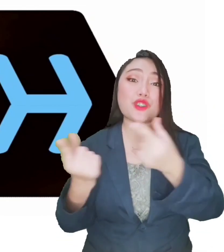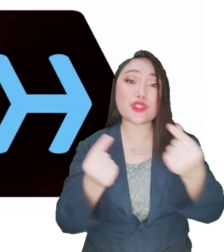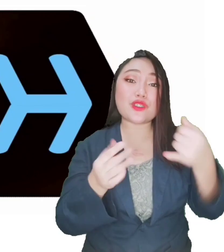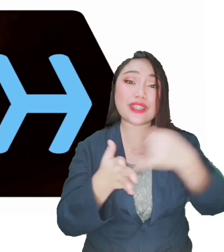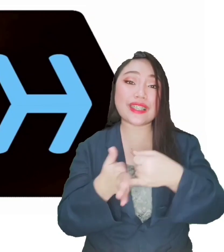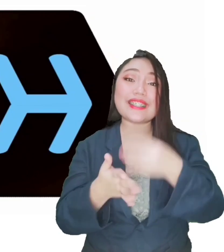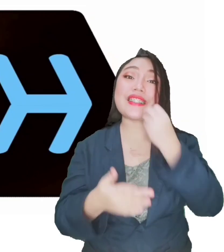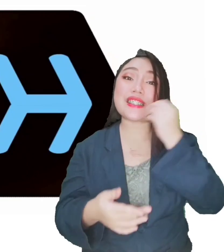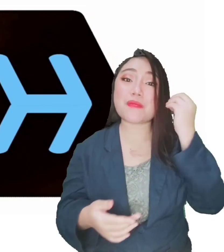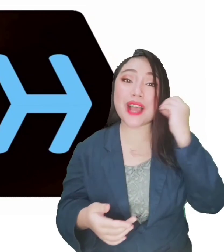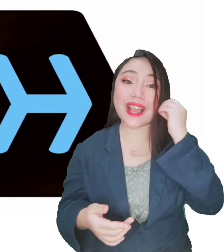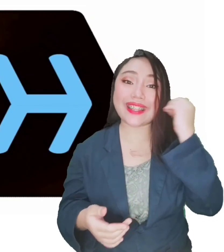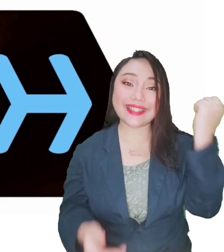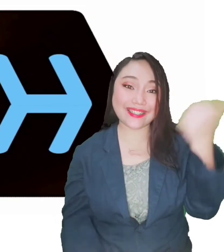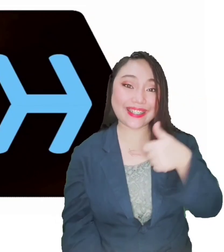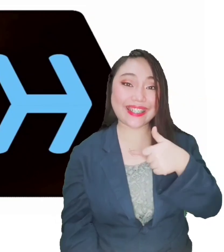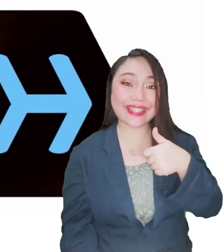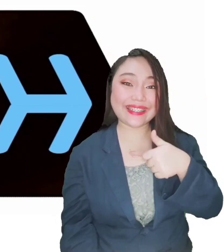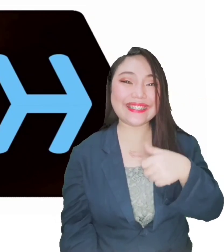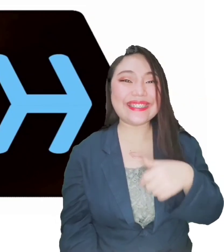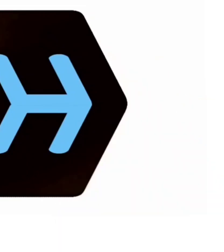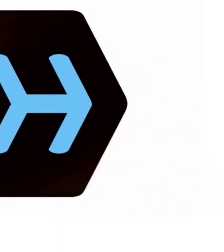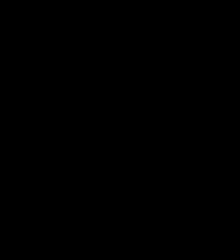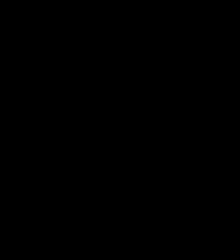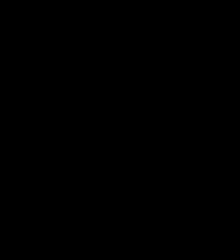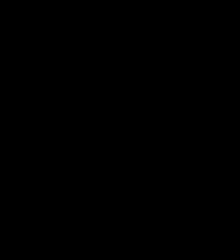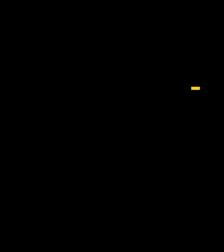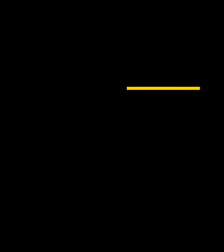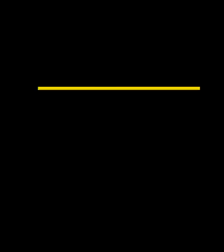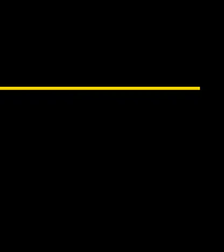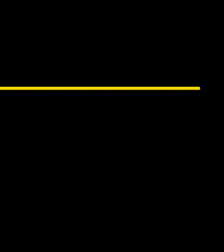before. And I hope that you can try this at home.